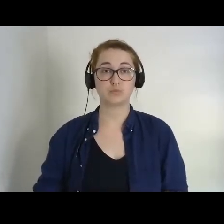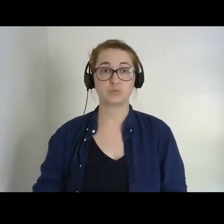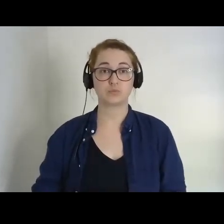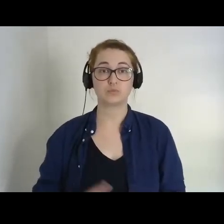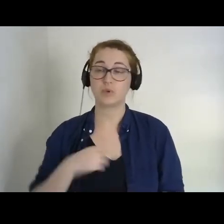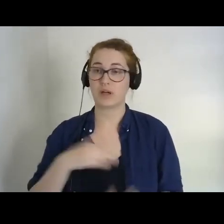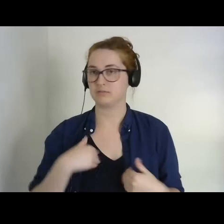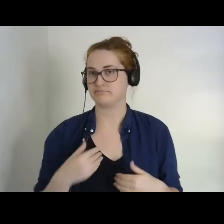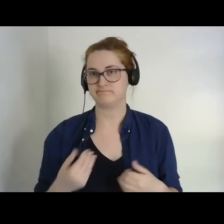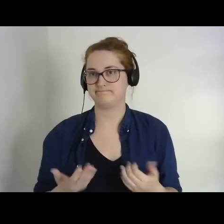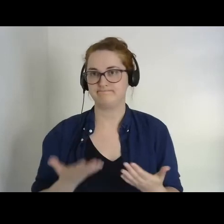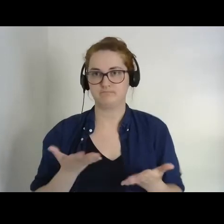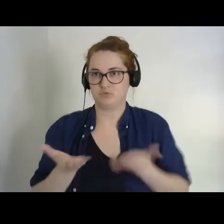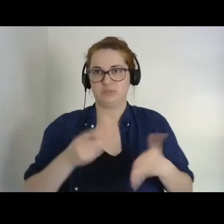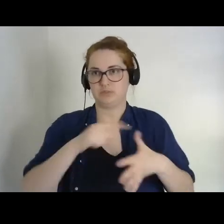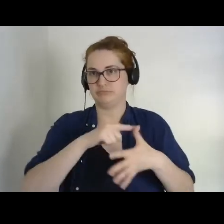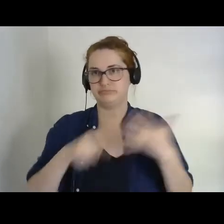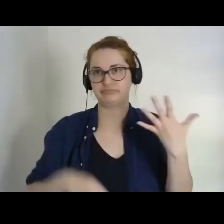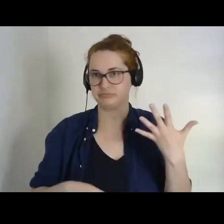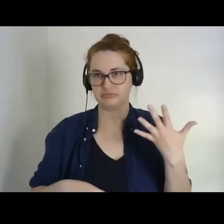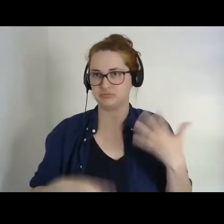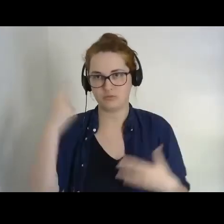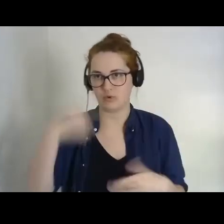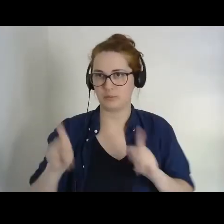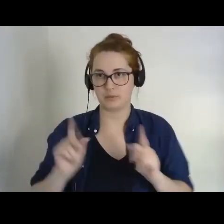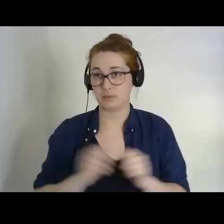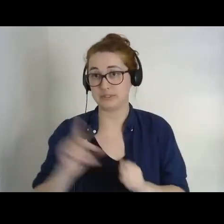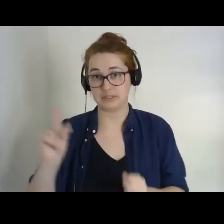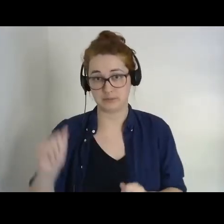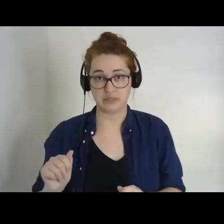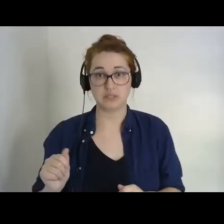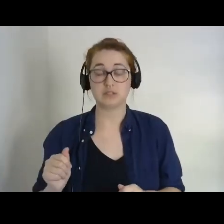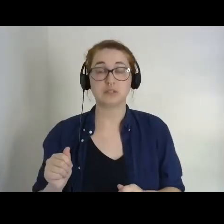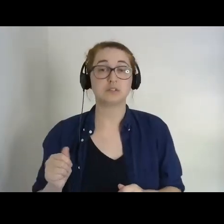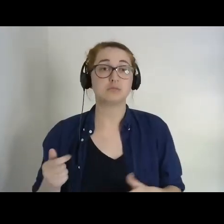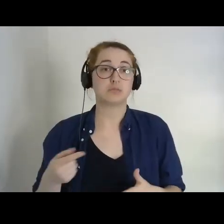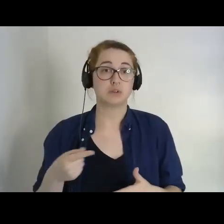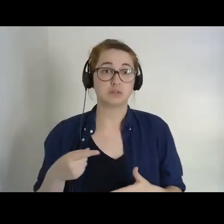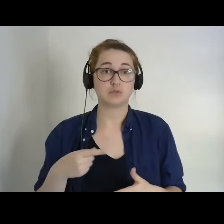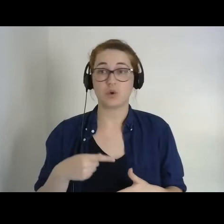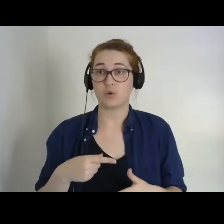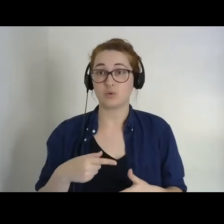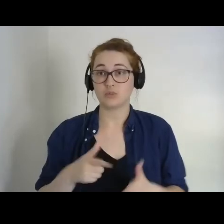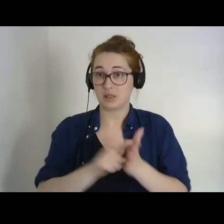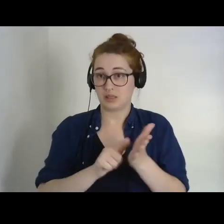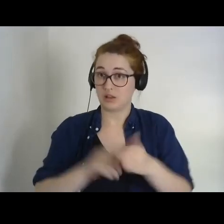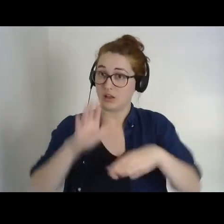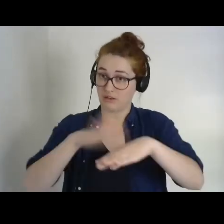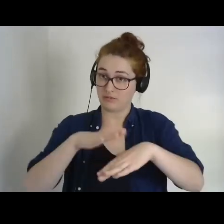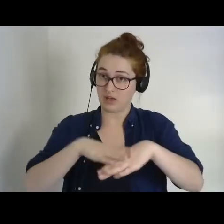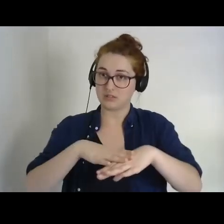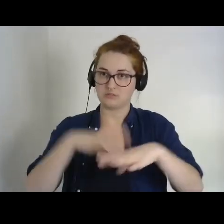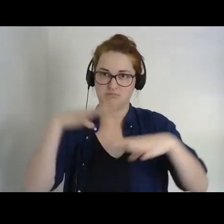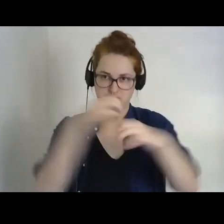legal services to people with disabilities living in Ontario, including summary legal advice. So people with disabilities